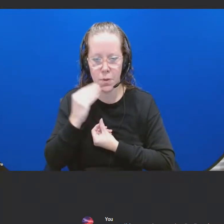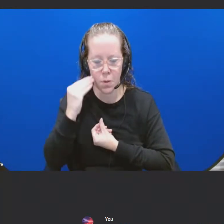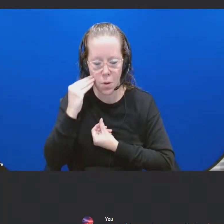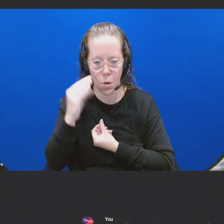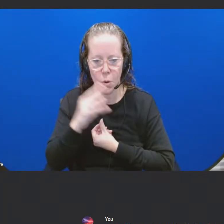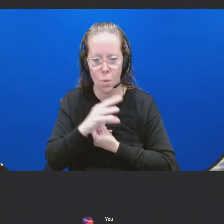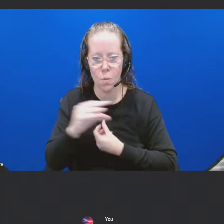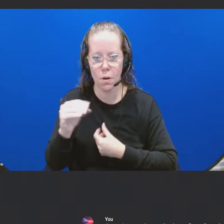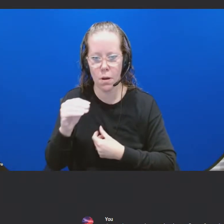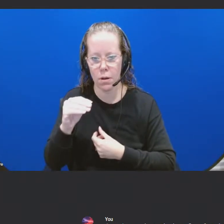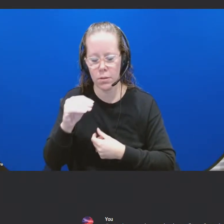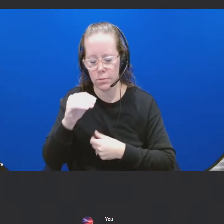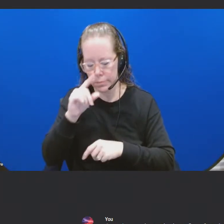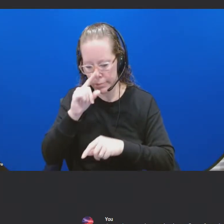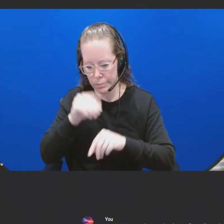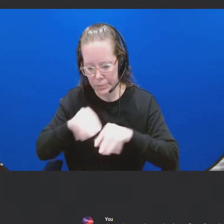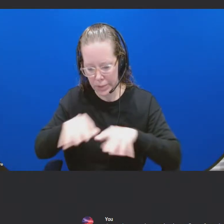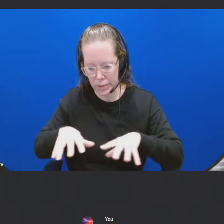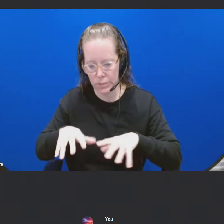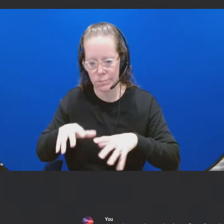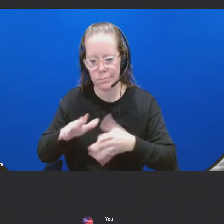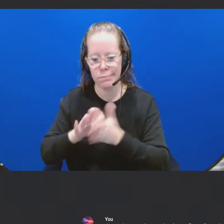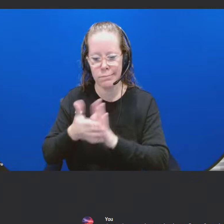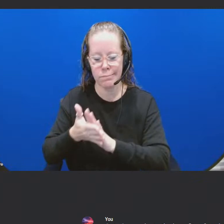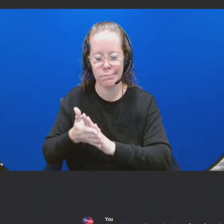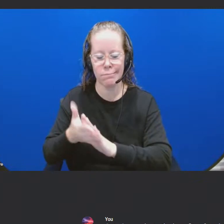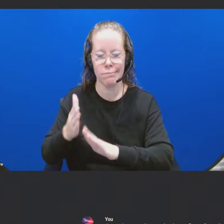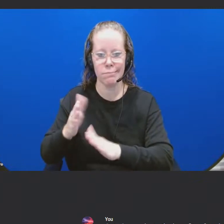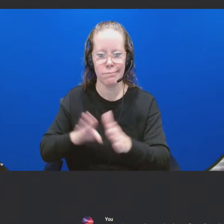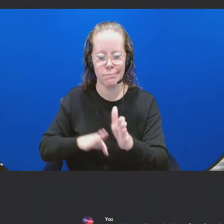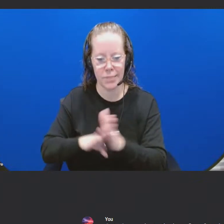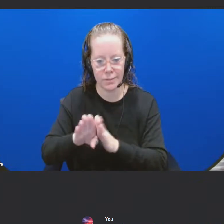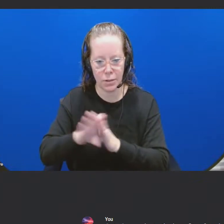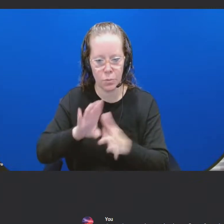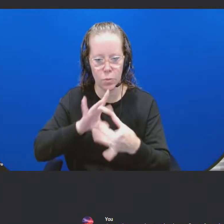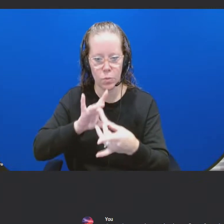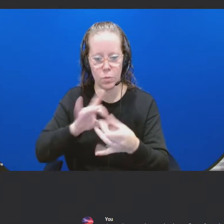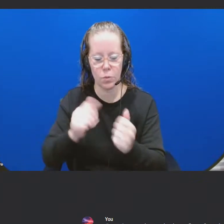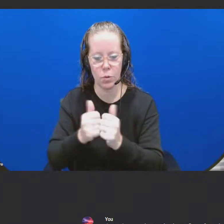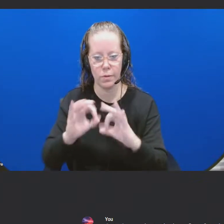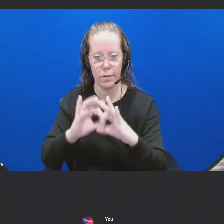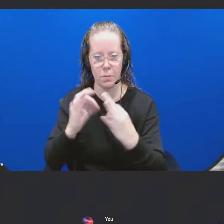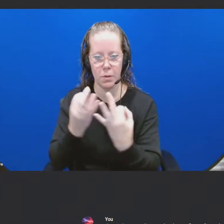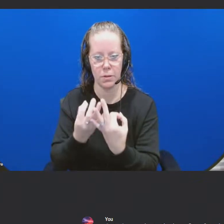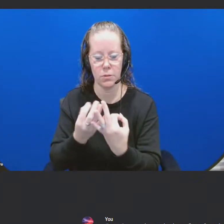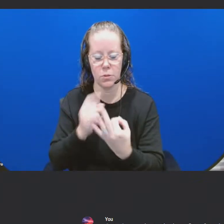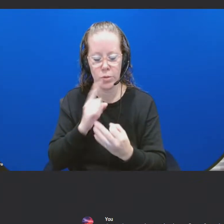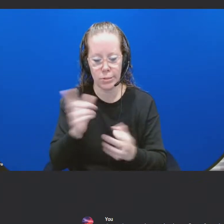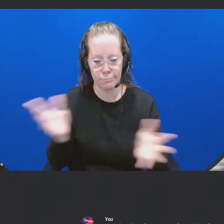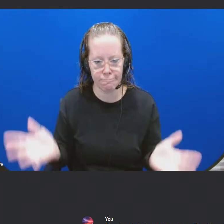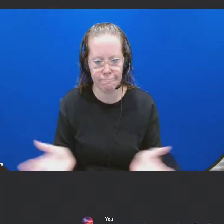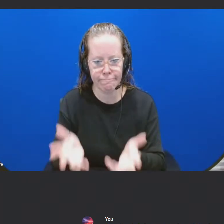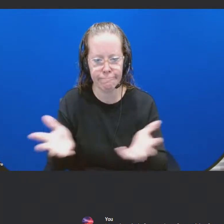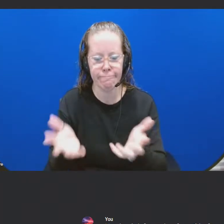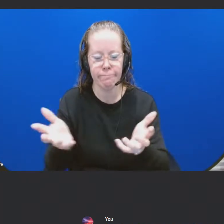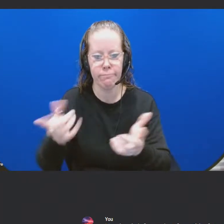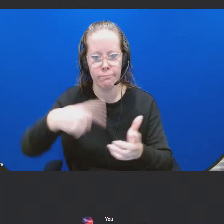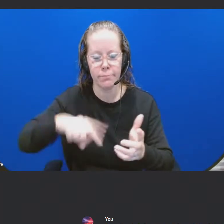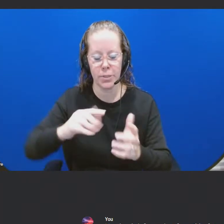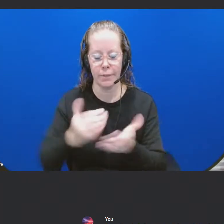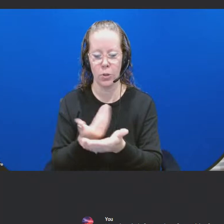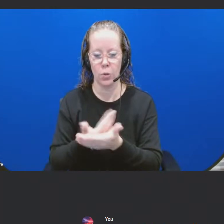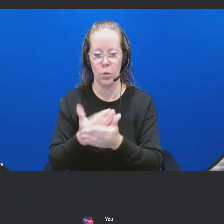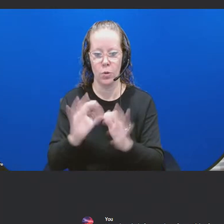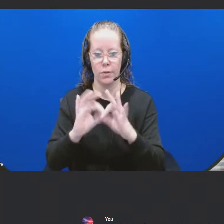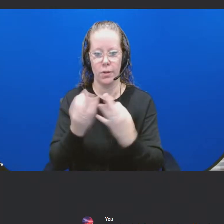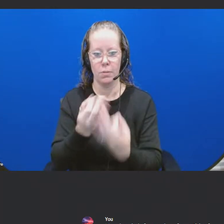to begin building relationships with the extended families. A very strong encouragement to consider forming a new family council